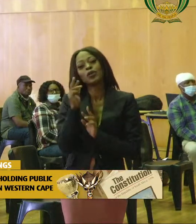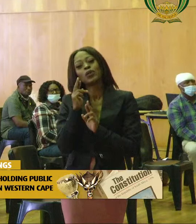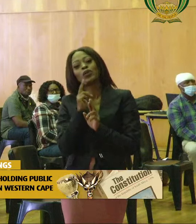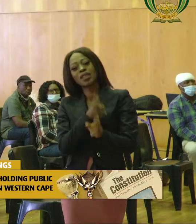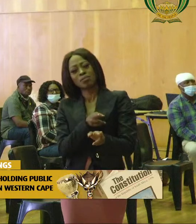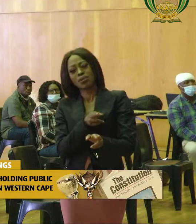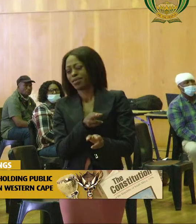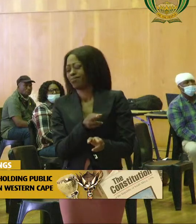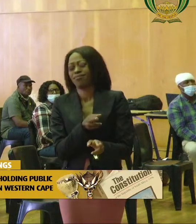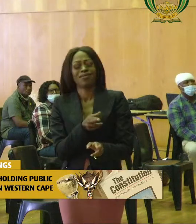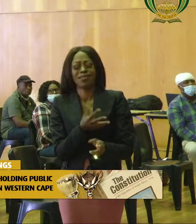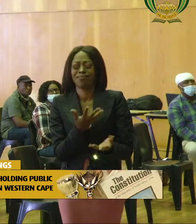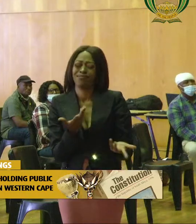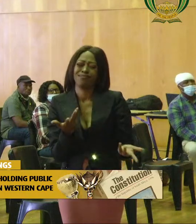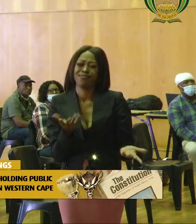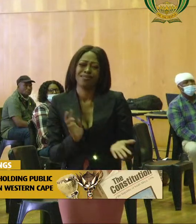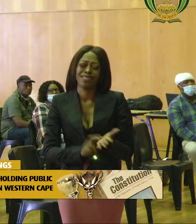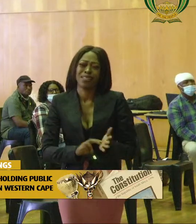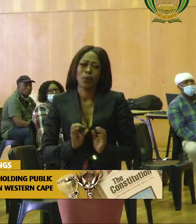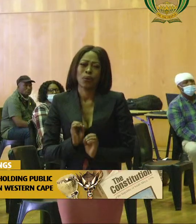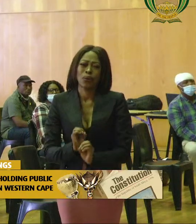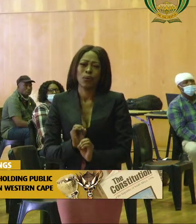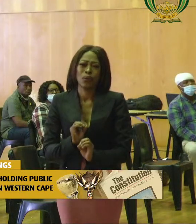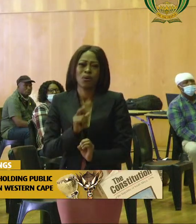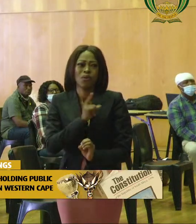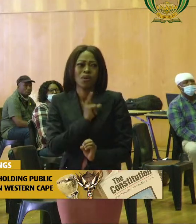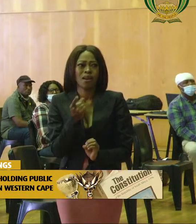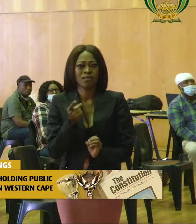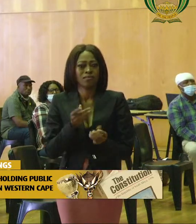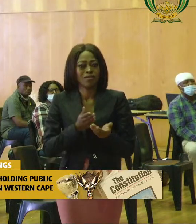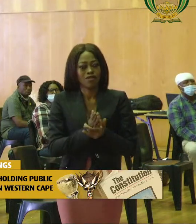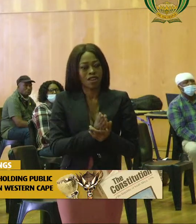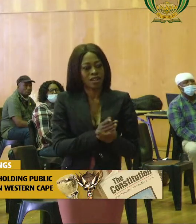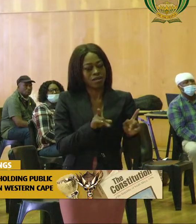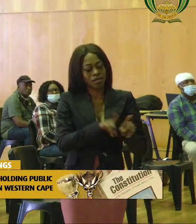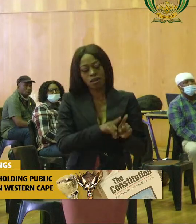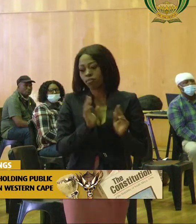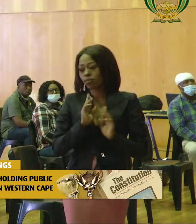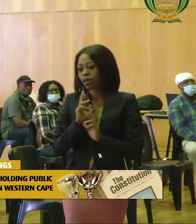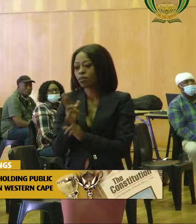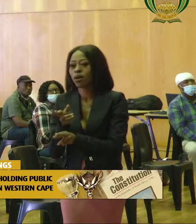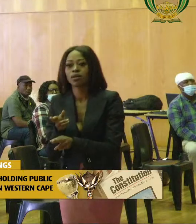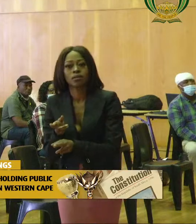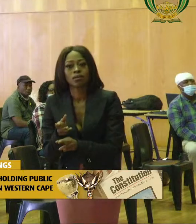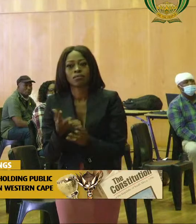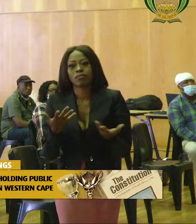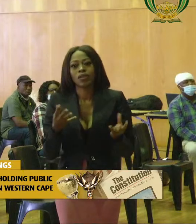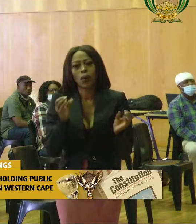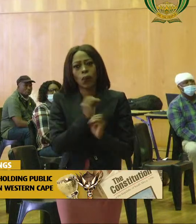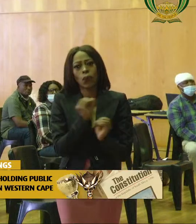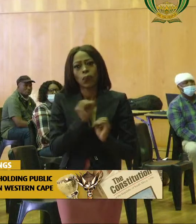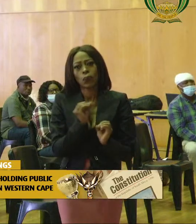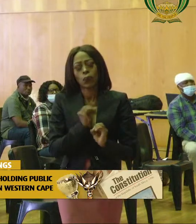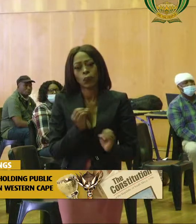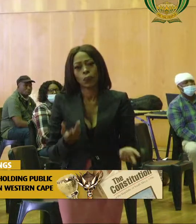them because they won't have a right to come and contest your